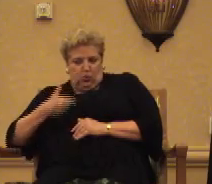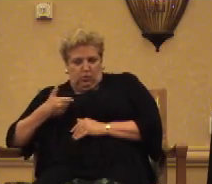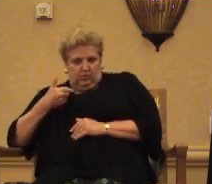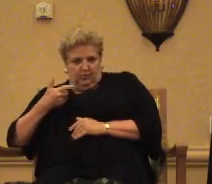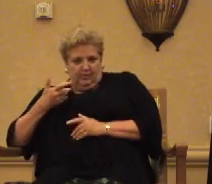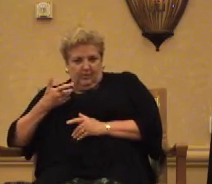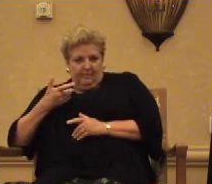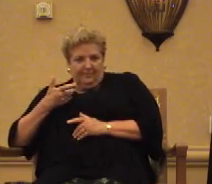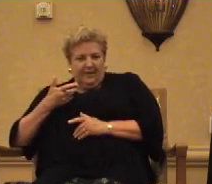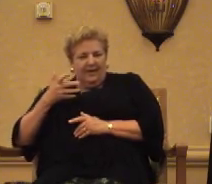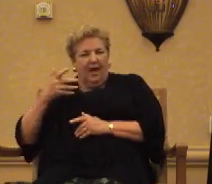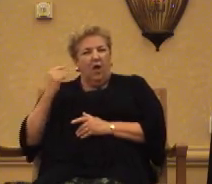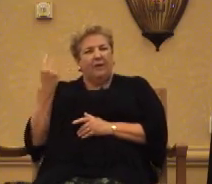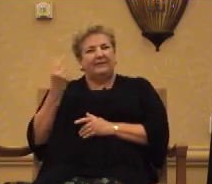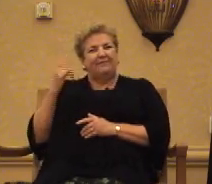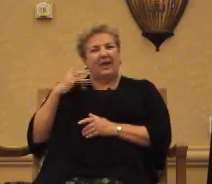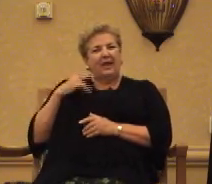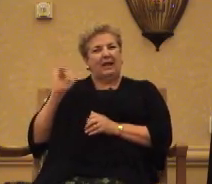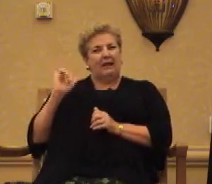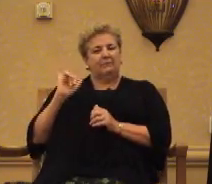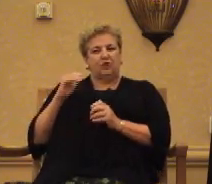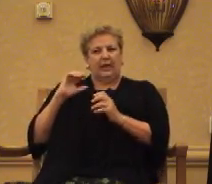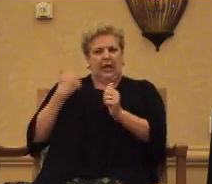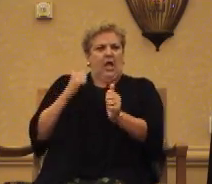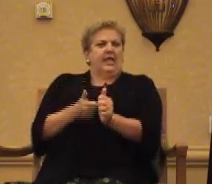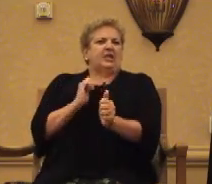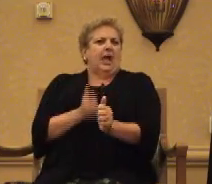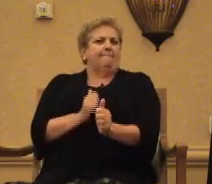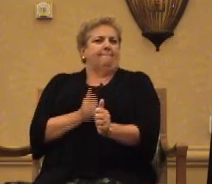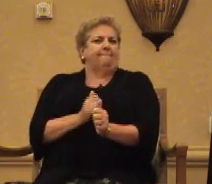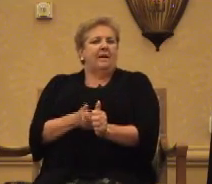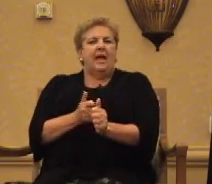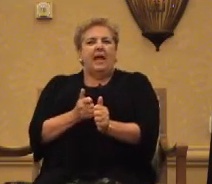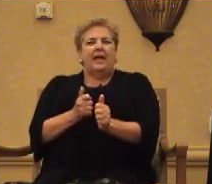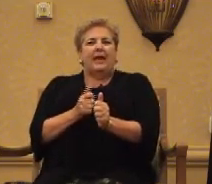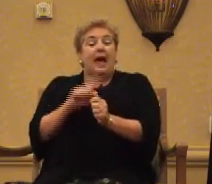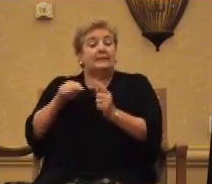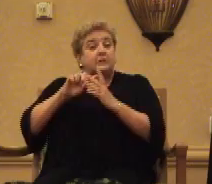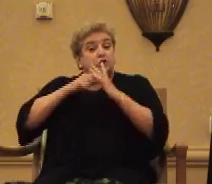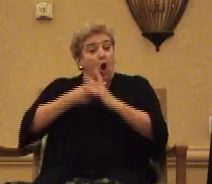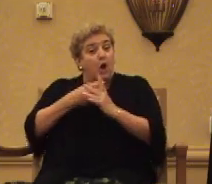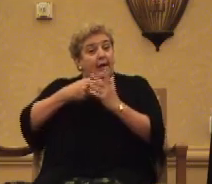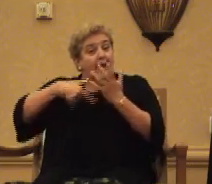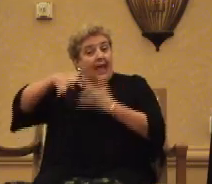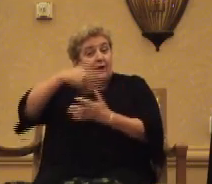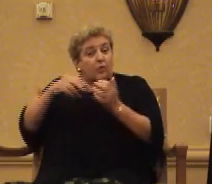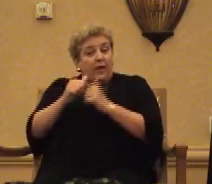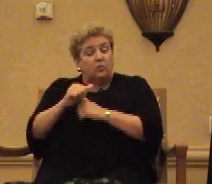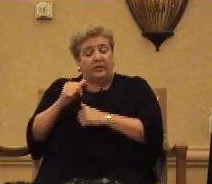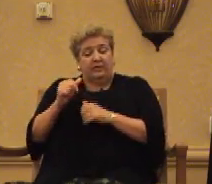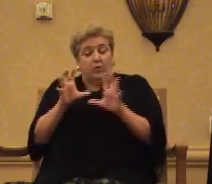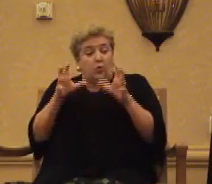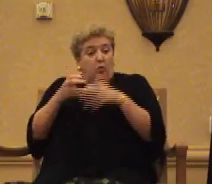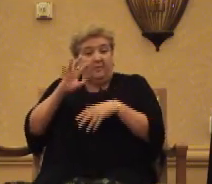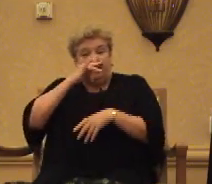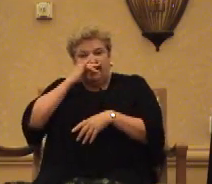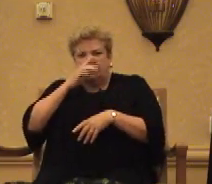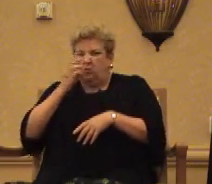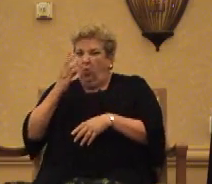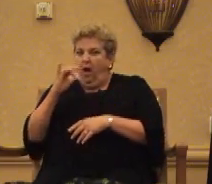from behind all the time. And when I started hanging around with a gang of kind of wild kids, I wanted to fit with them